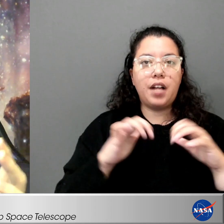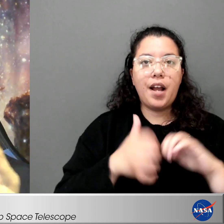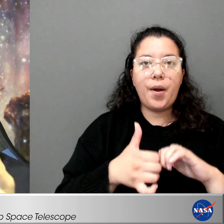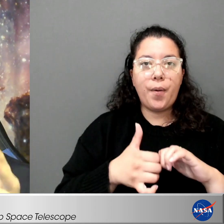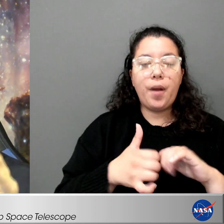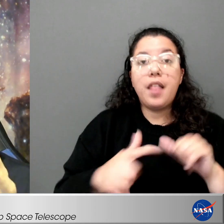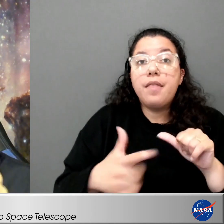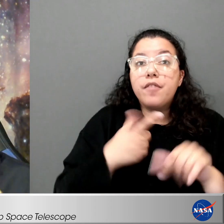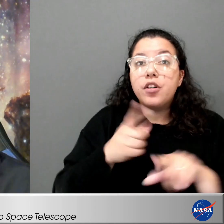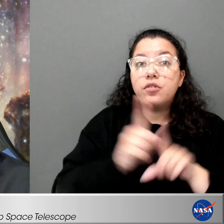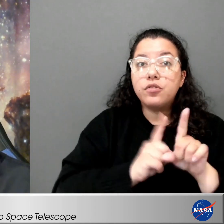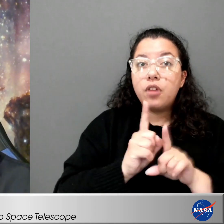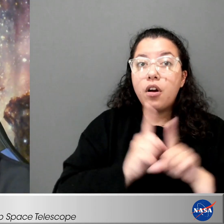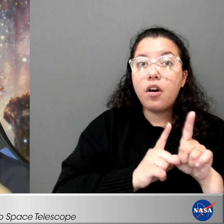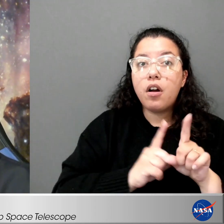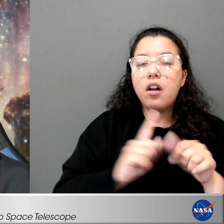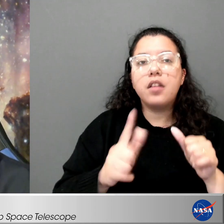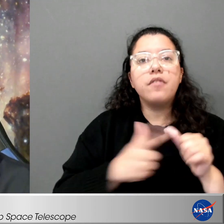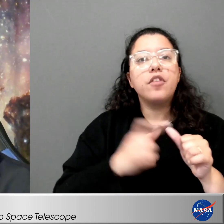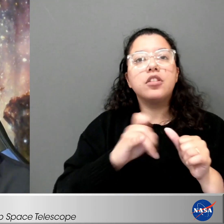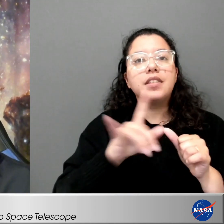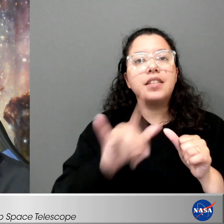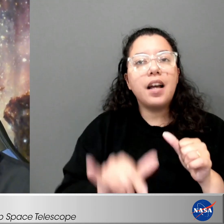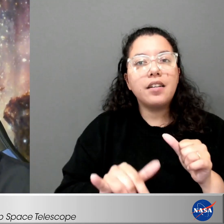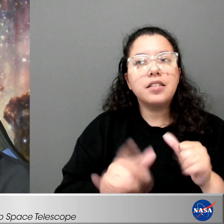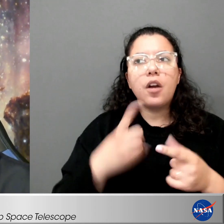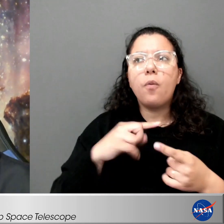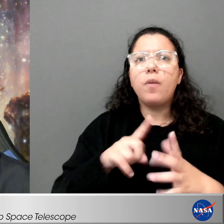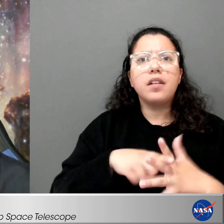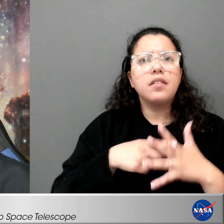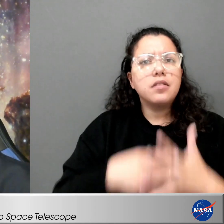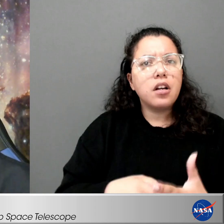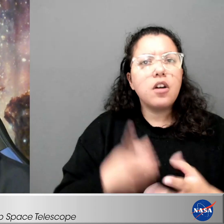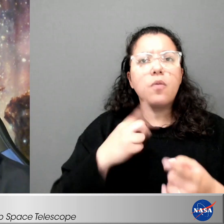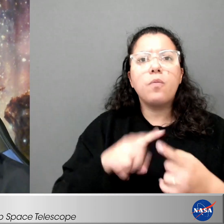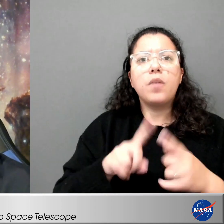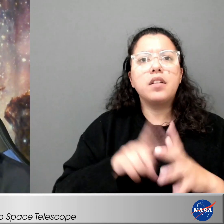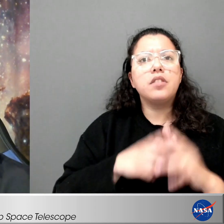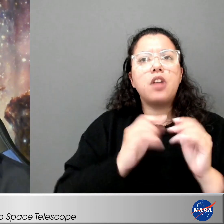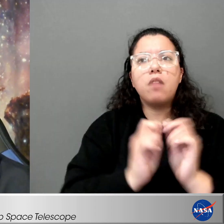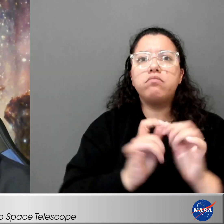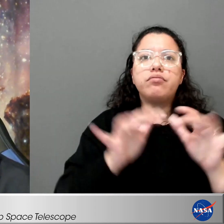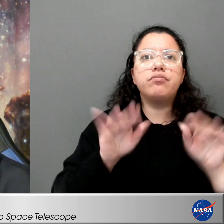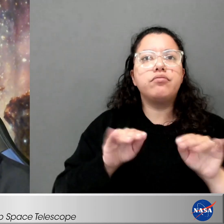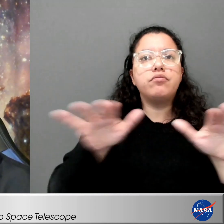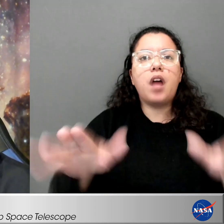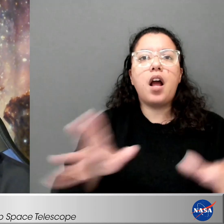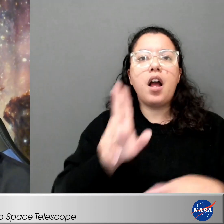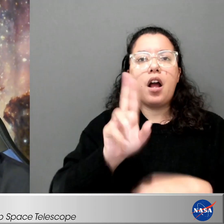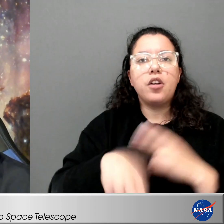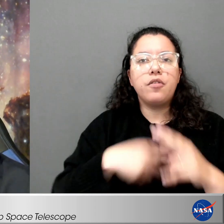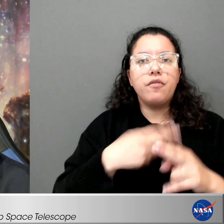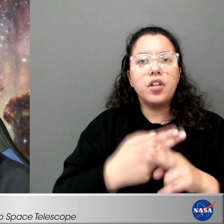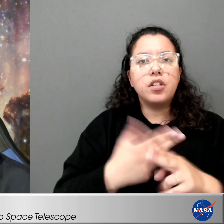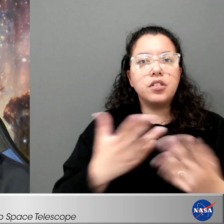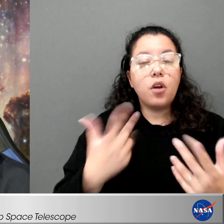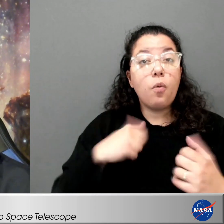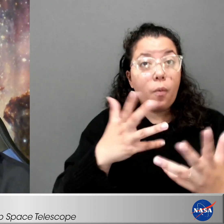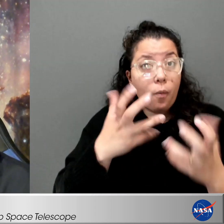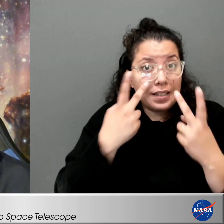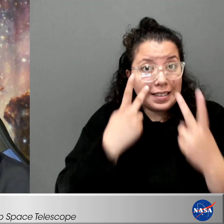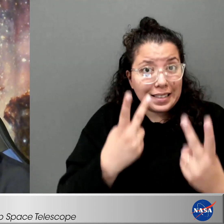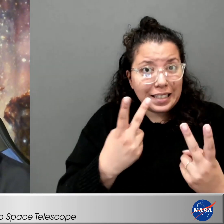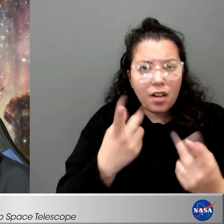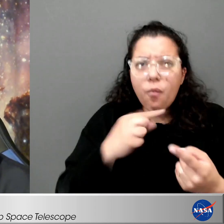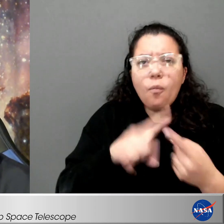turned on and started radiating and ionized the universe. We'd like to see when that happened. How long ago was it? What were these galaxies